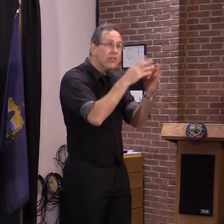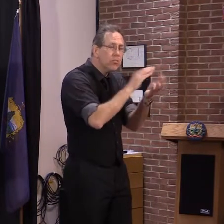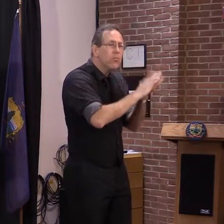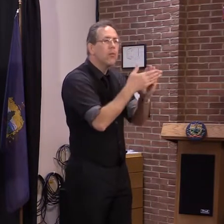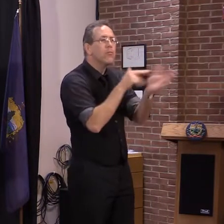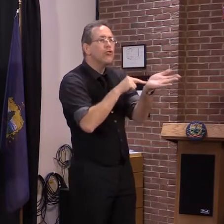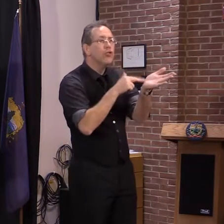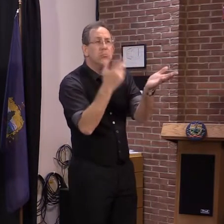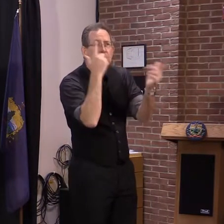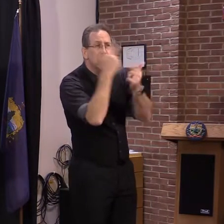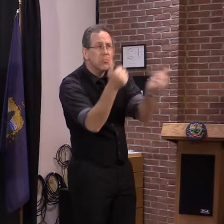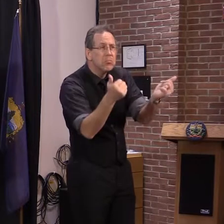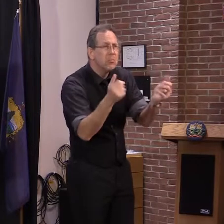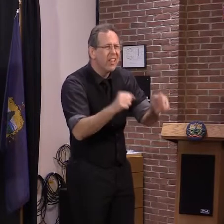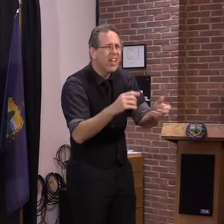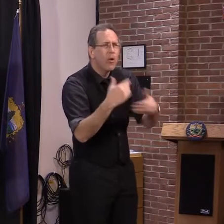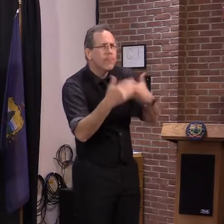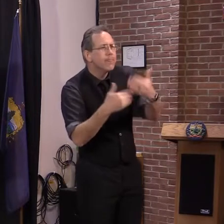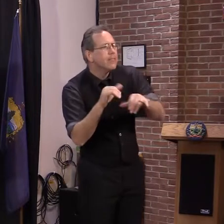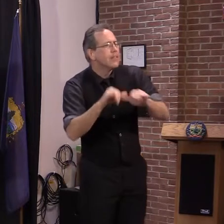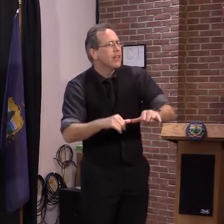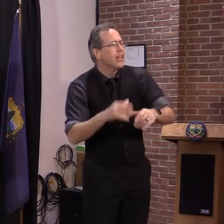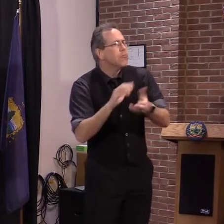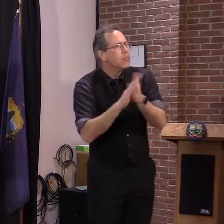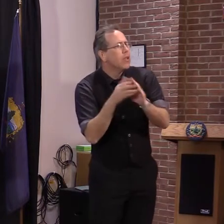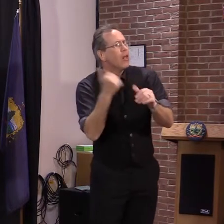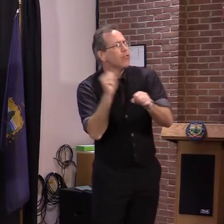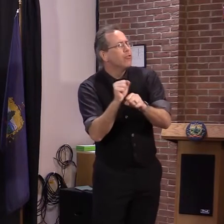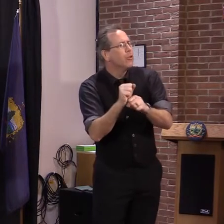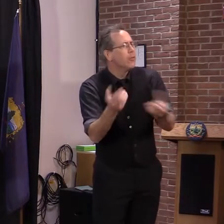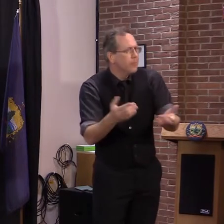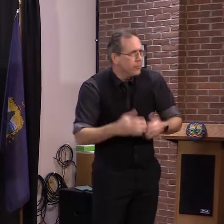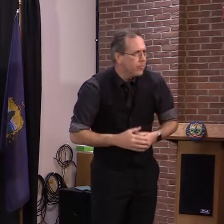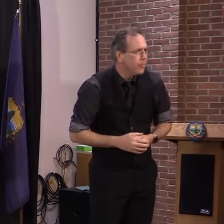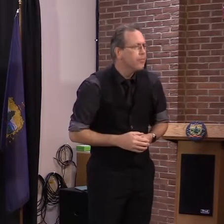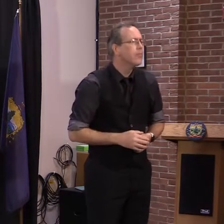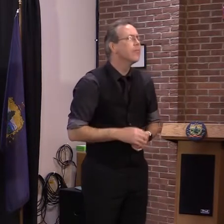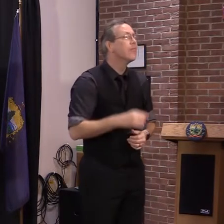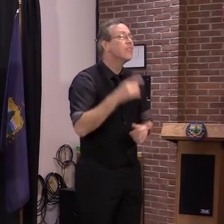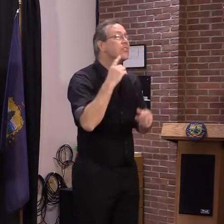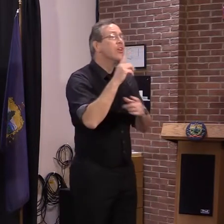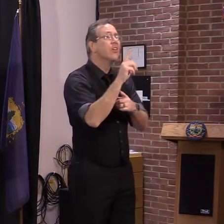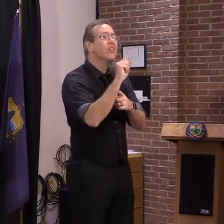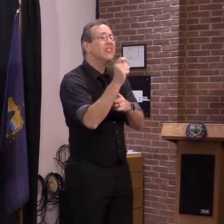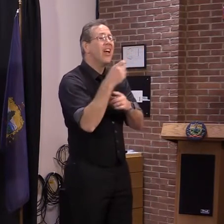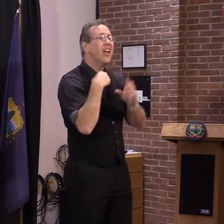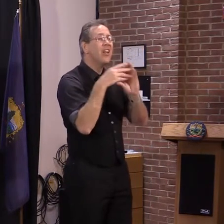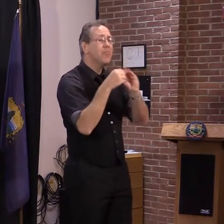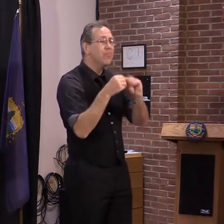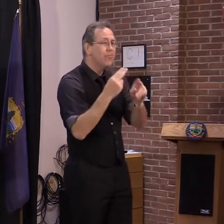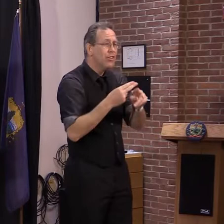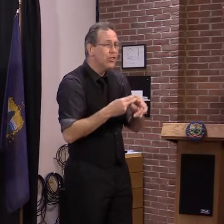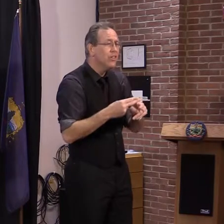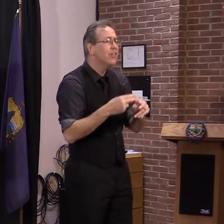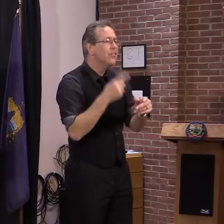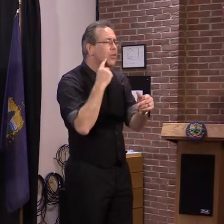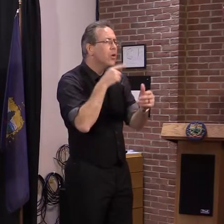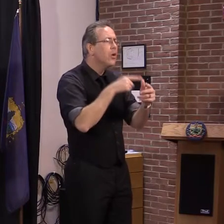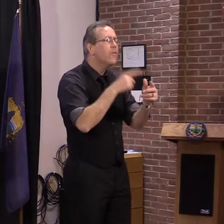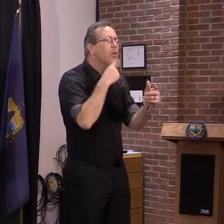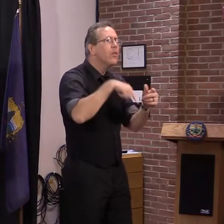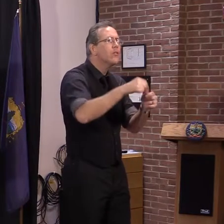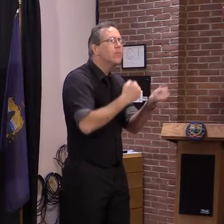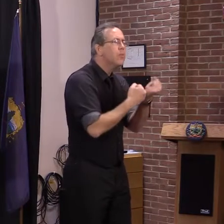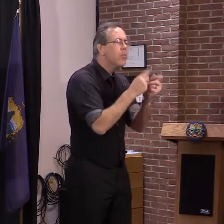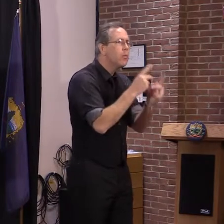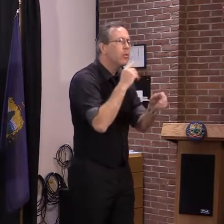The proposed tax credits outlined by Commissioner Beaulieu is designed to support our nurses and nurse educators in Vermont and